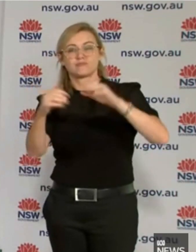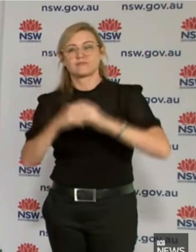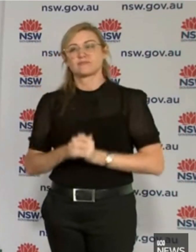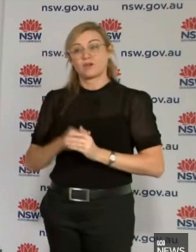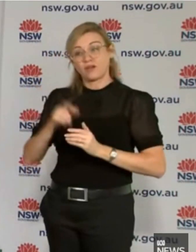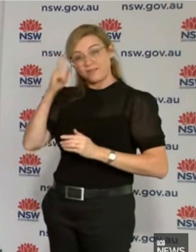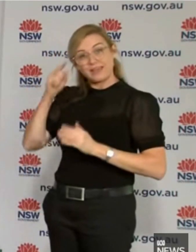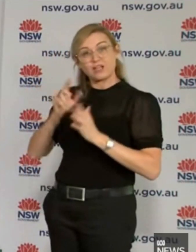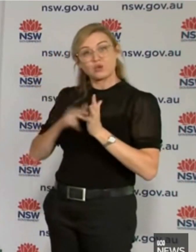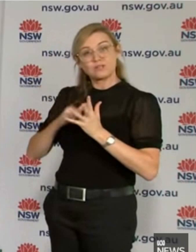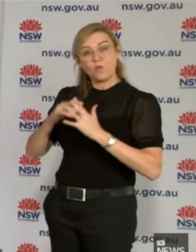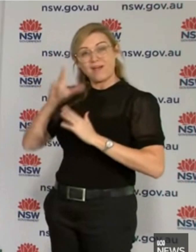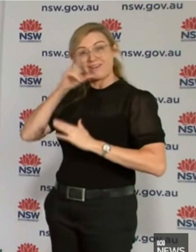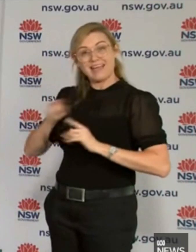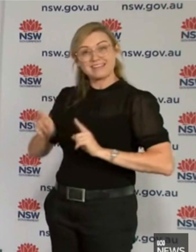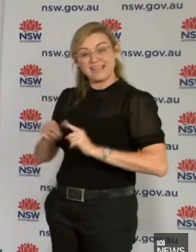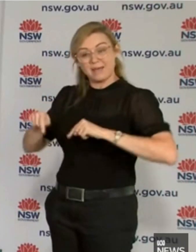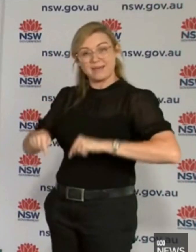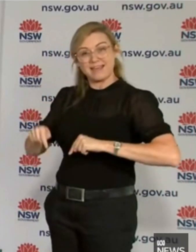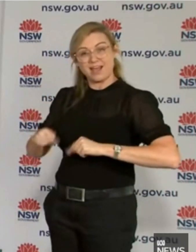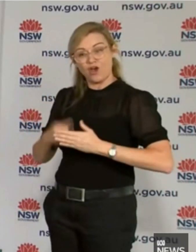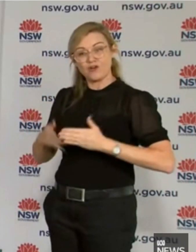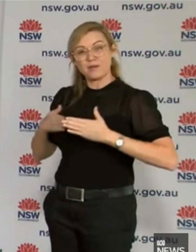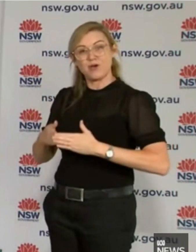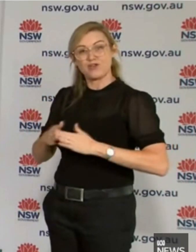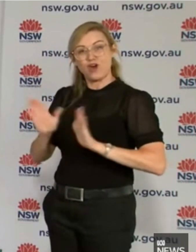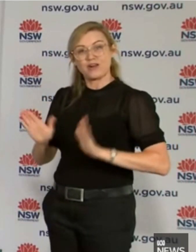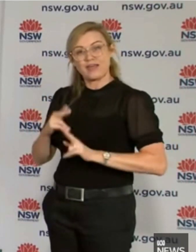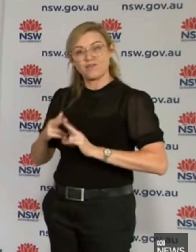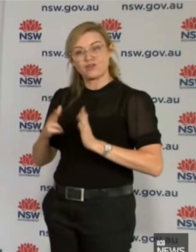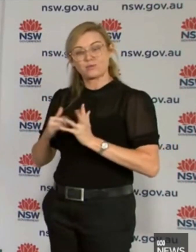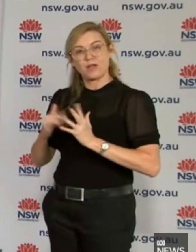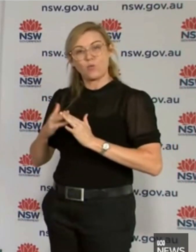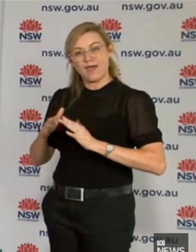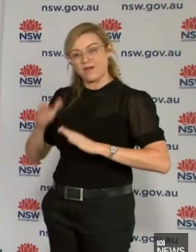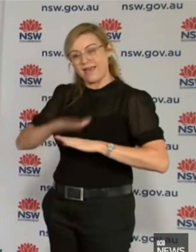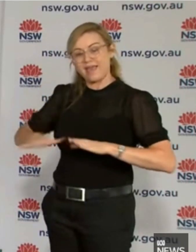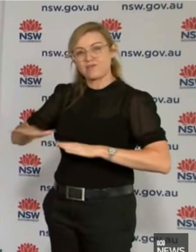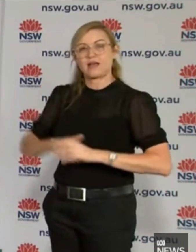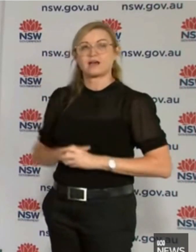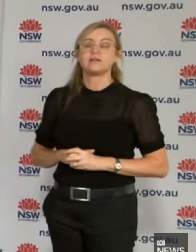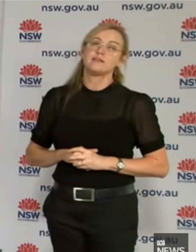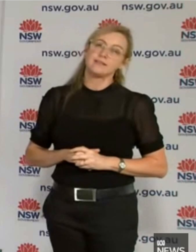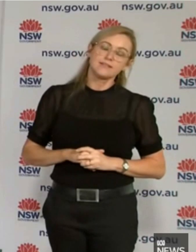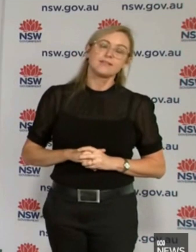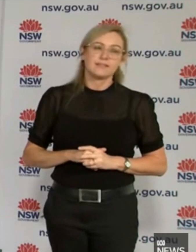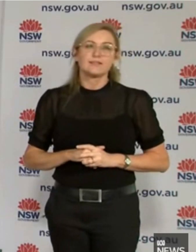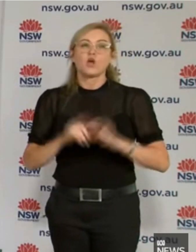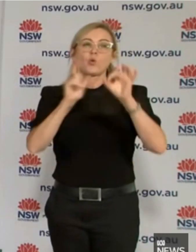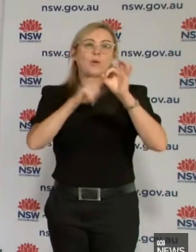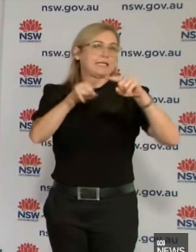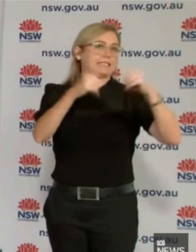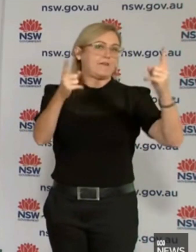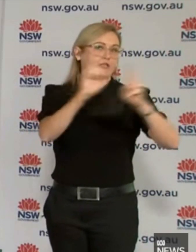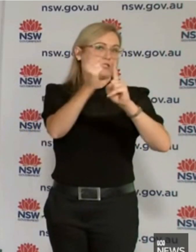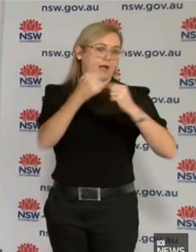mean, right now, Queensland's in a bit of a different position to us. They're obviously trying to get their vaccines up in an environment where I